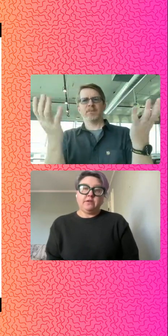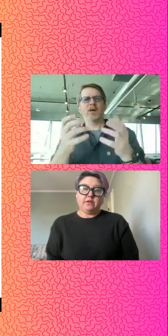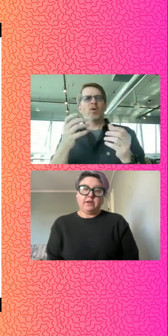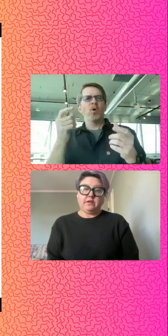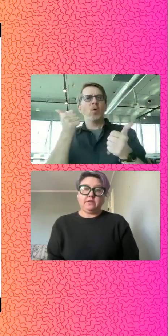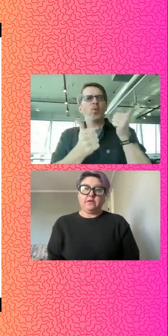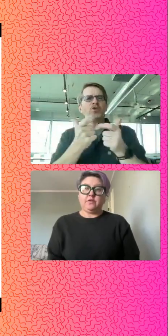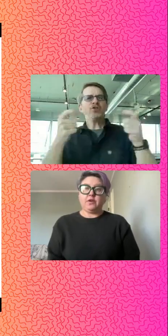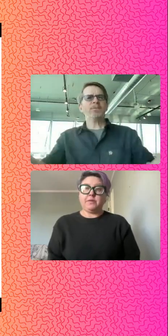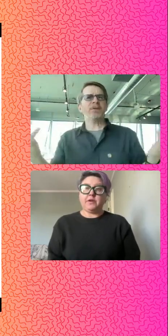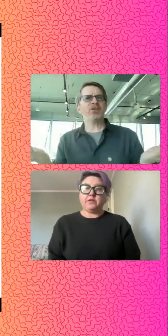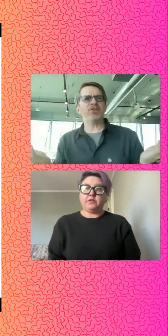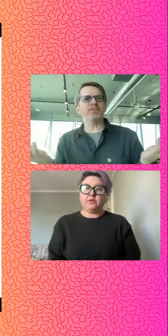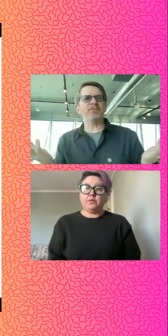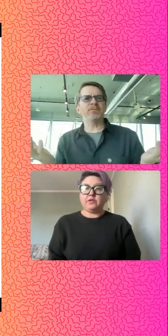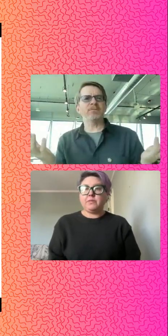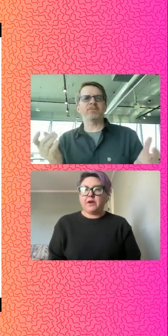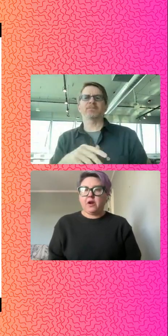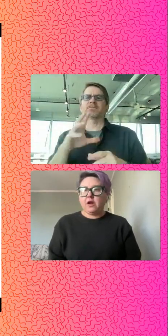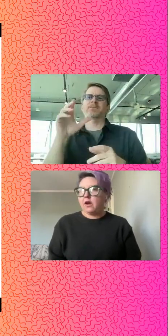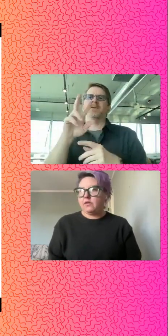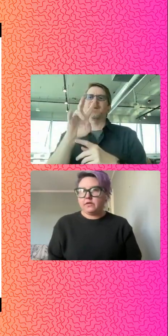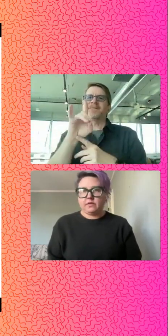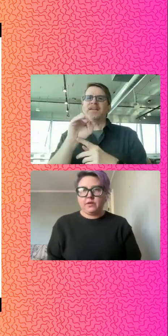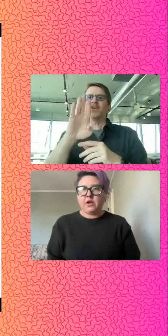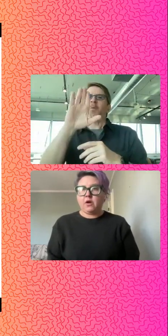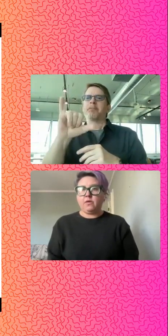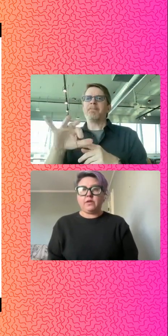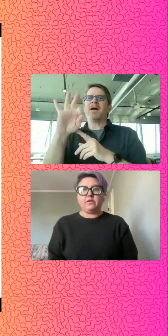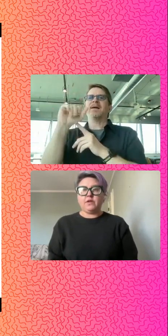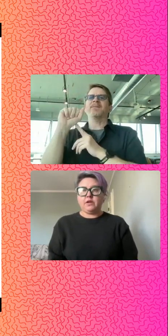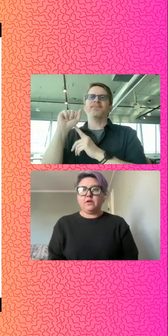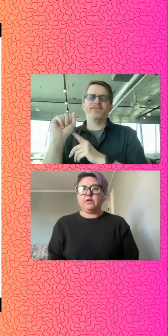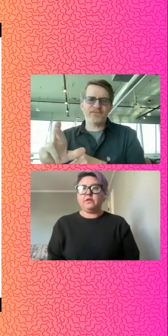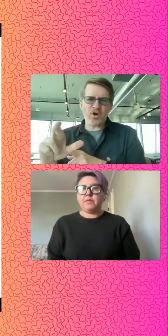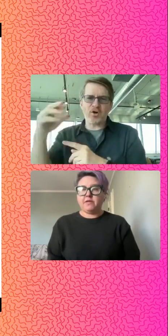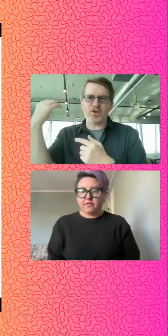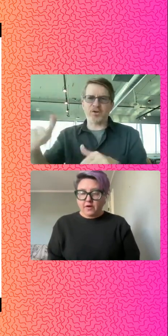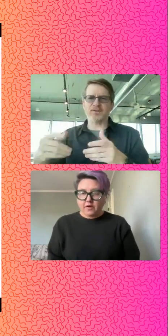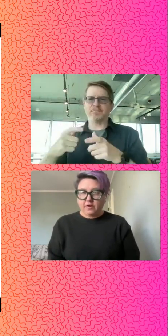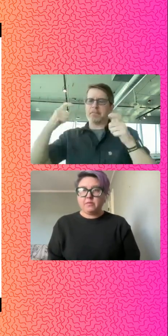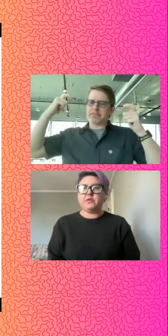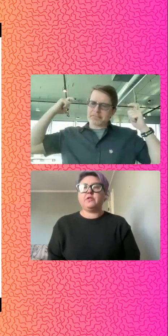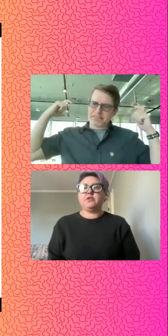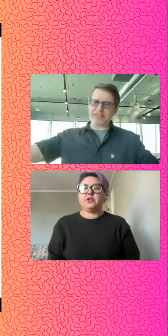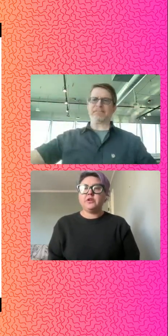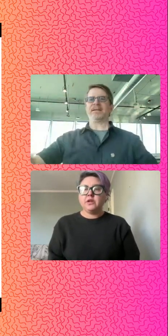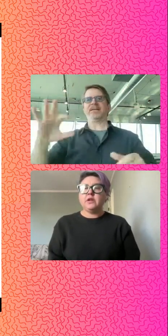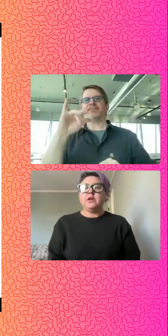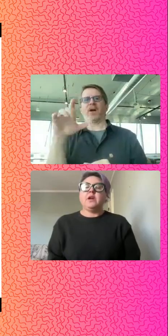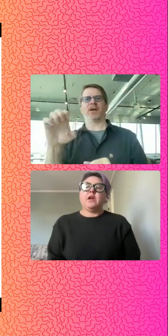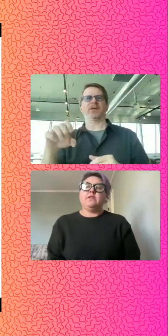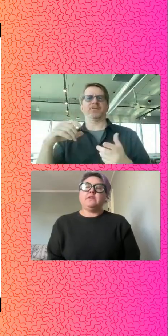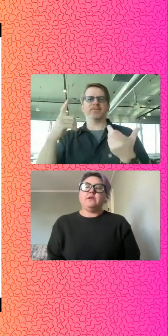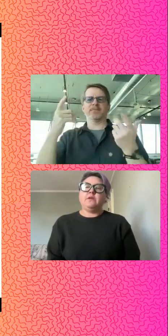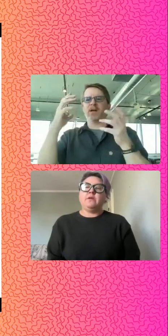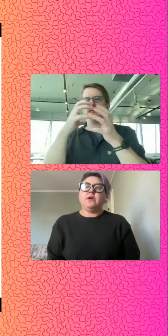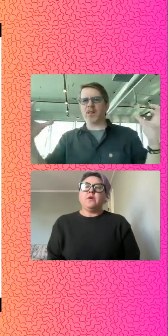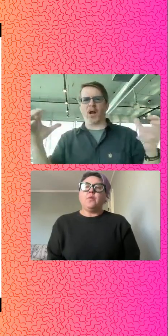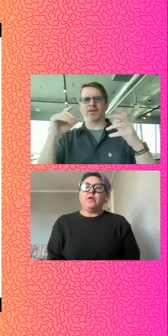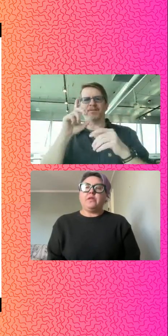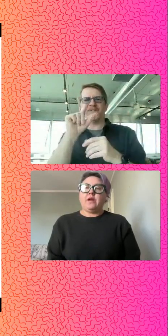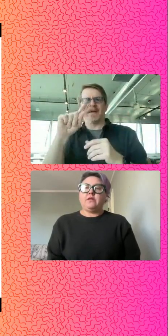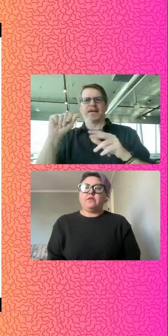file, right? So if you're comparing the two, which is bigger? Obviously, we know that the video is by far much larger. And